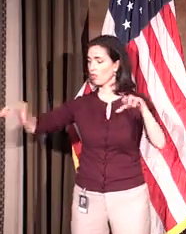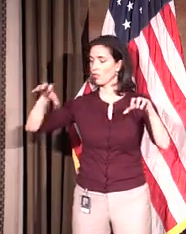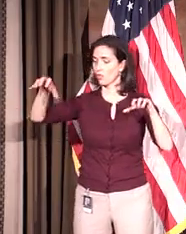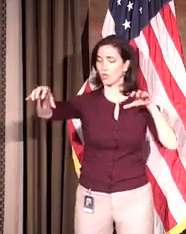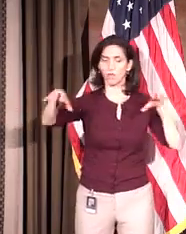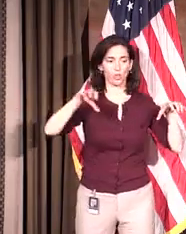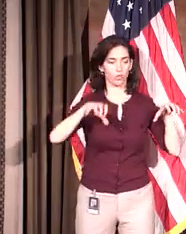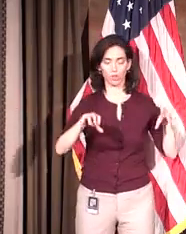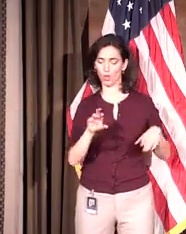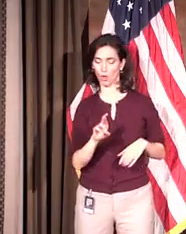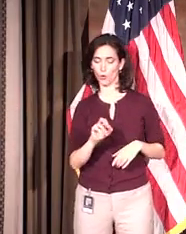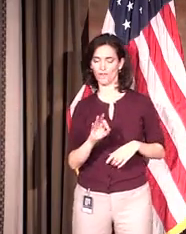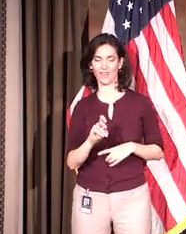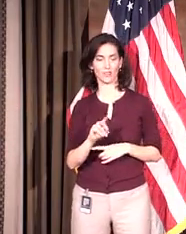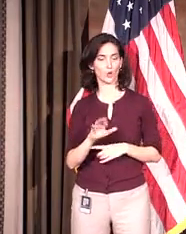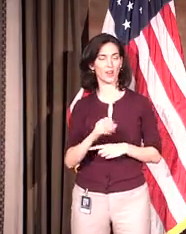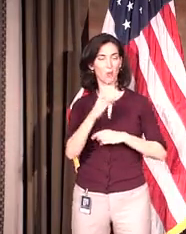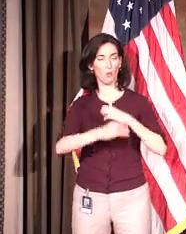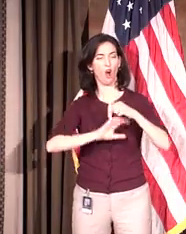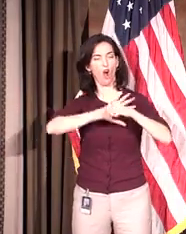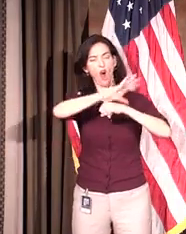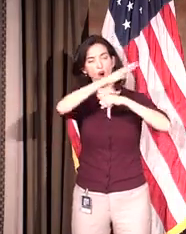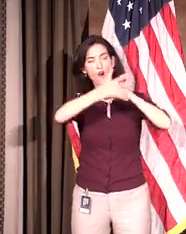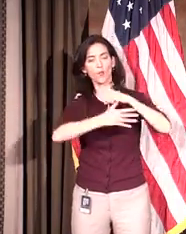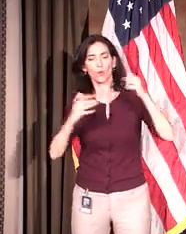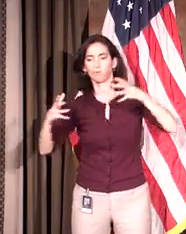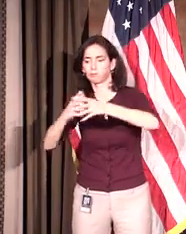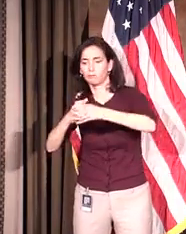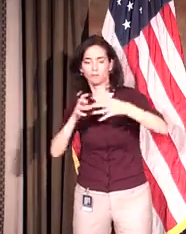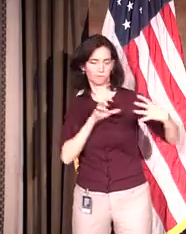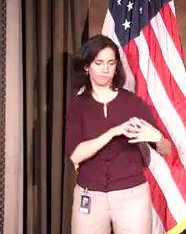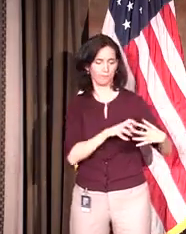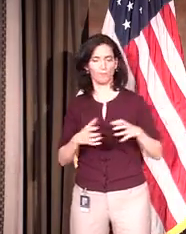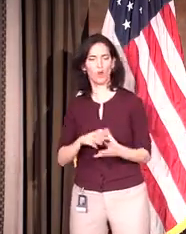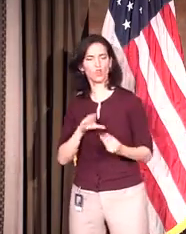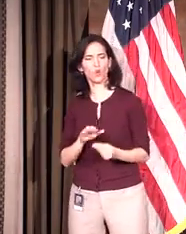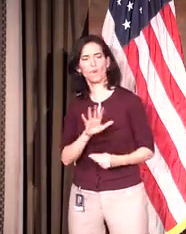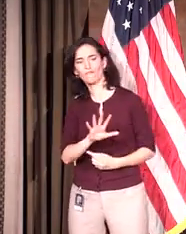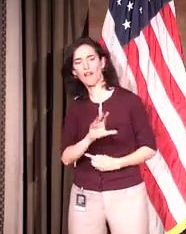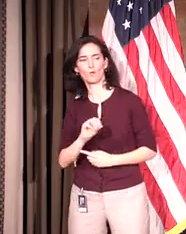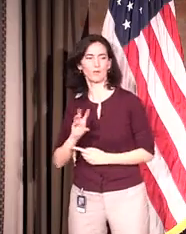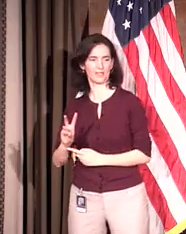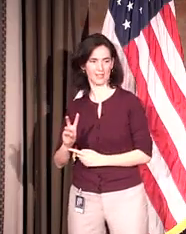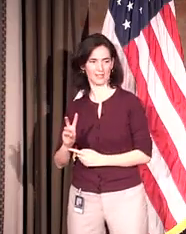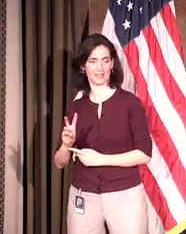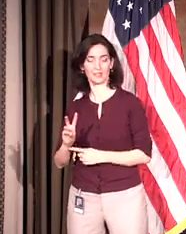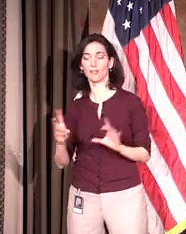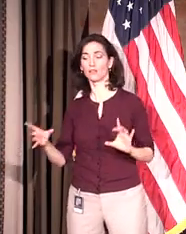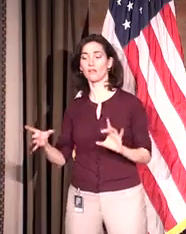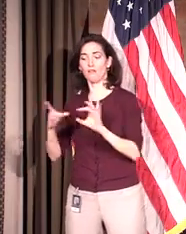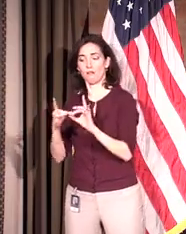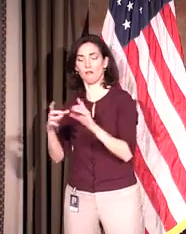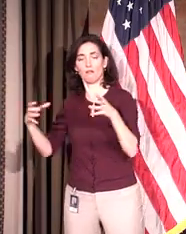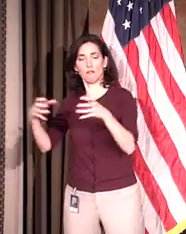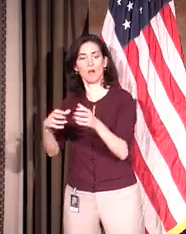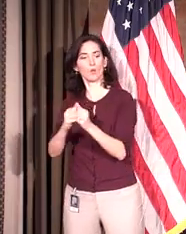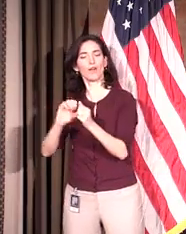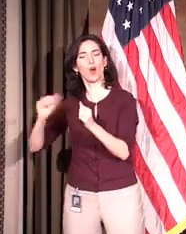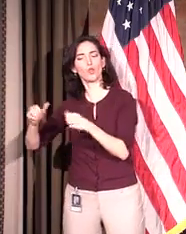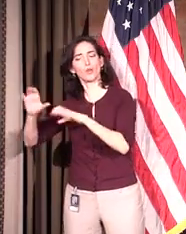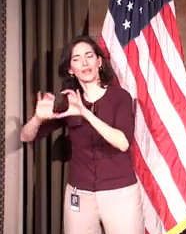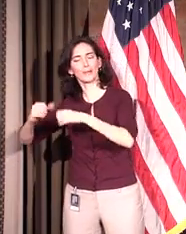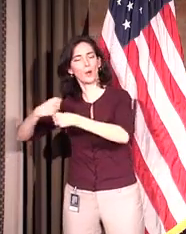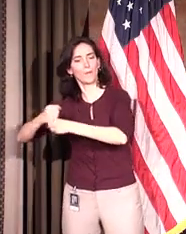refineries across the world. And all of those are going to be co-located with other chemical manufacturing facilities. And so